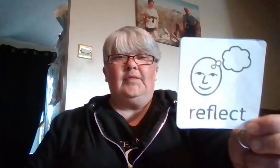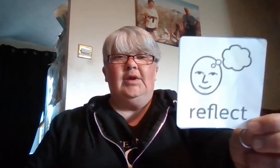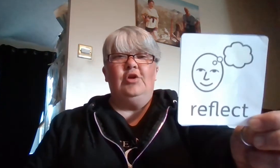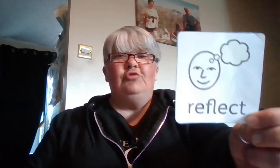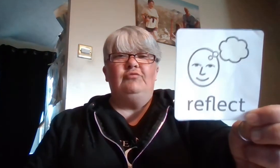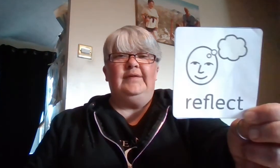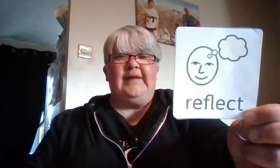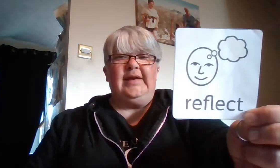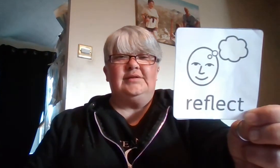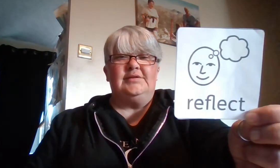Reflect.